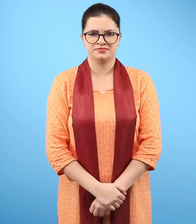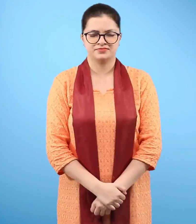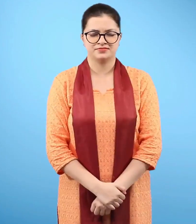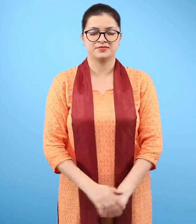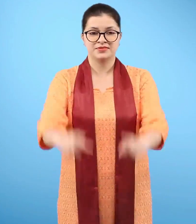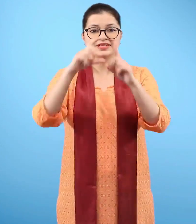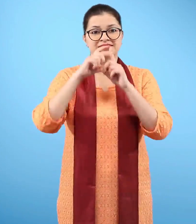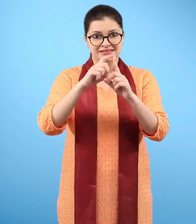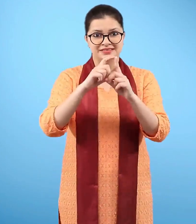D.